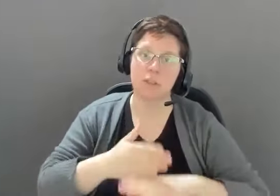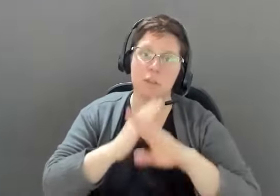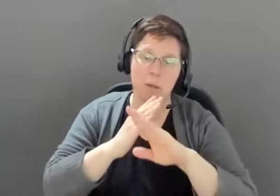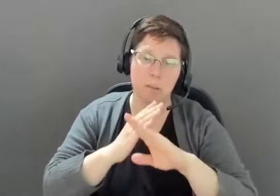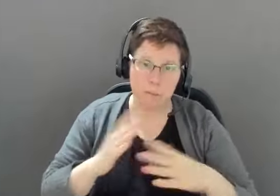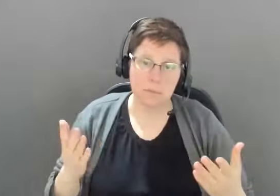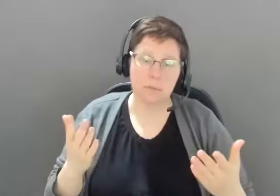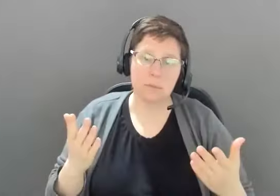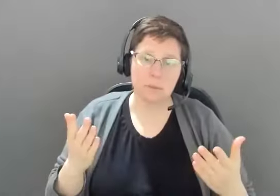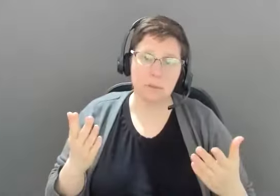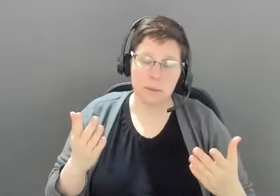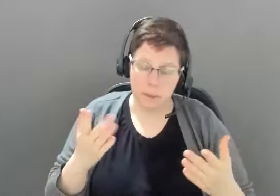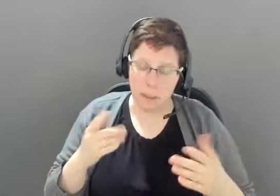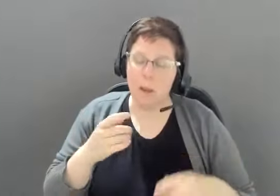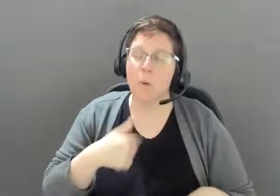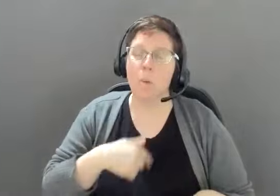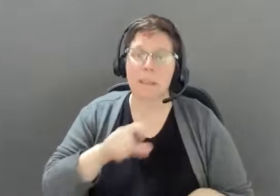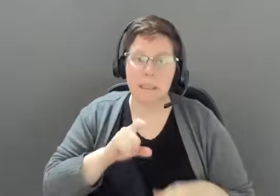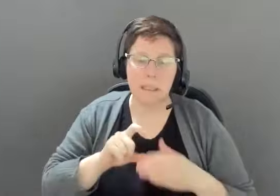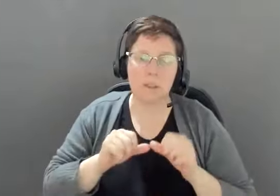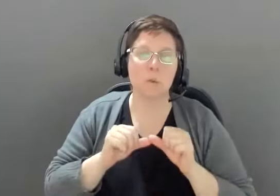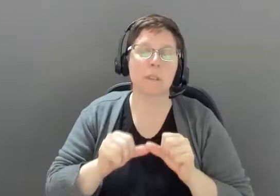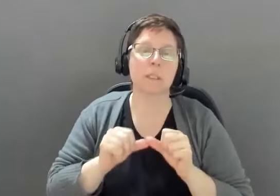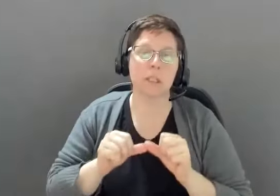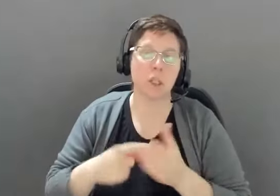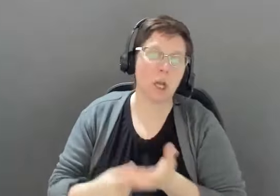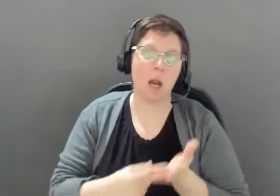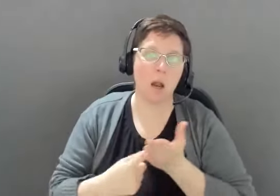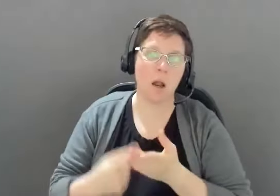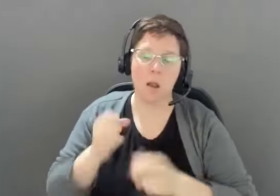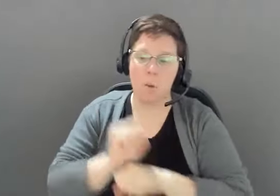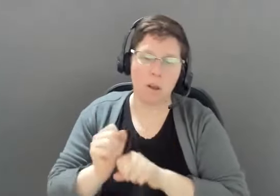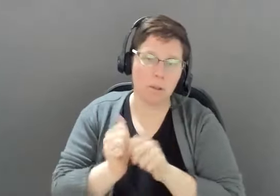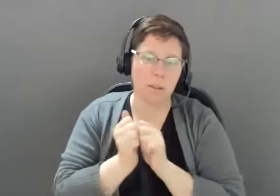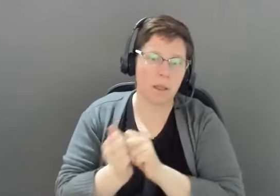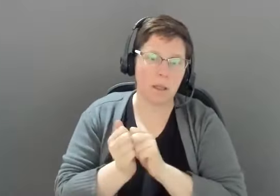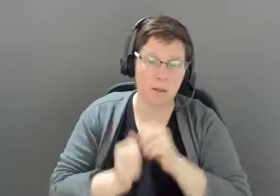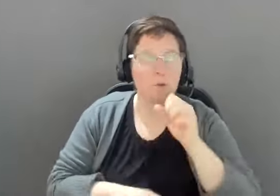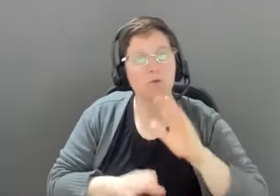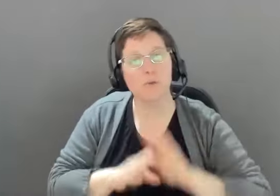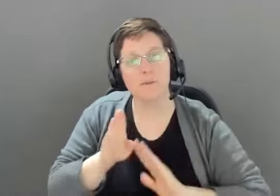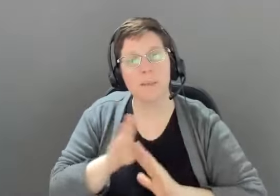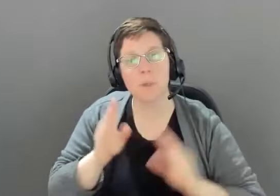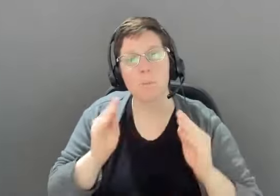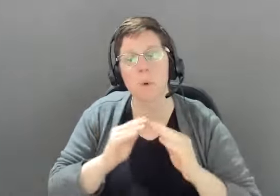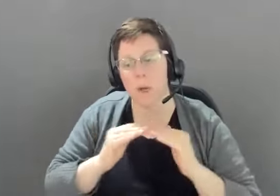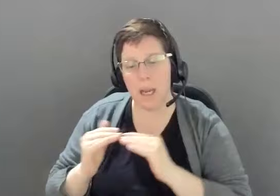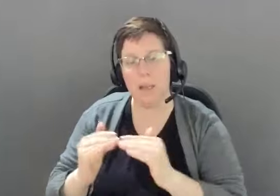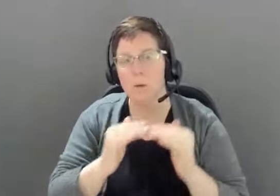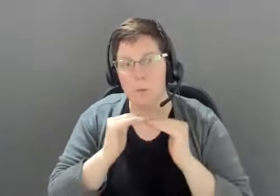Continued collaboration, advocacy, and commitment are essential to creating a more equitable and supportive environment for victims and survivors.